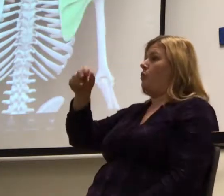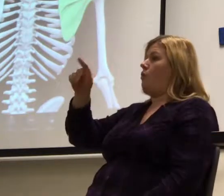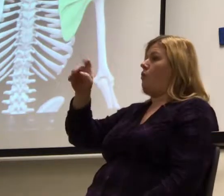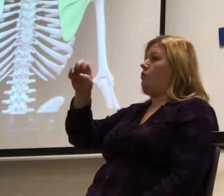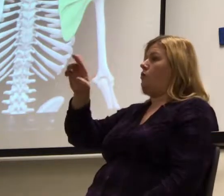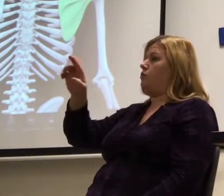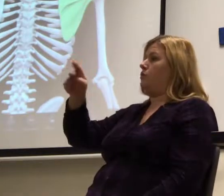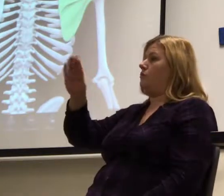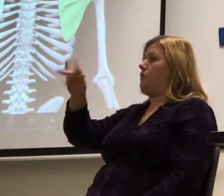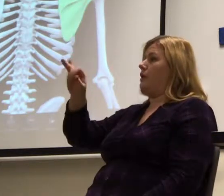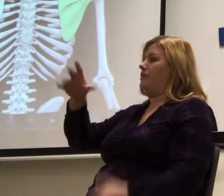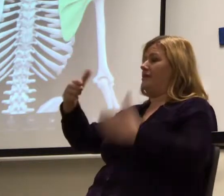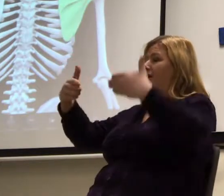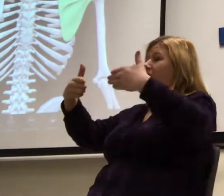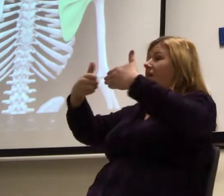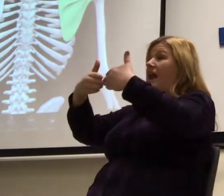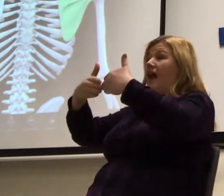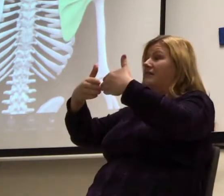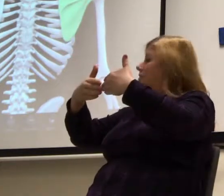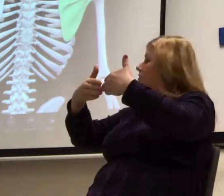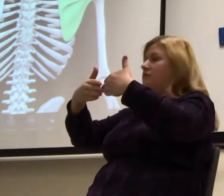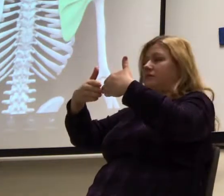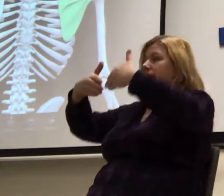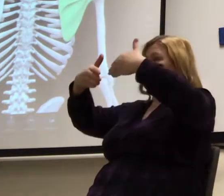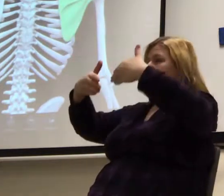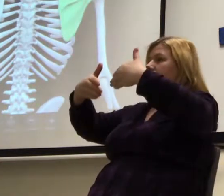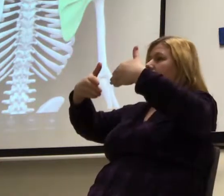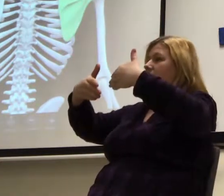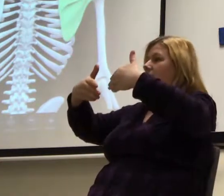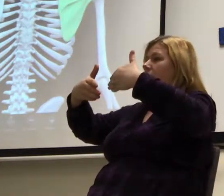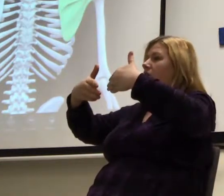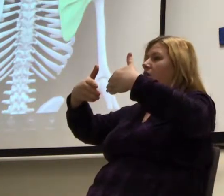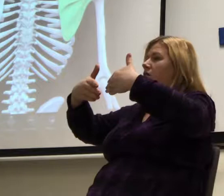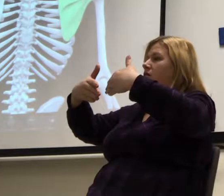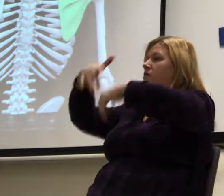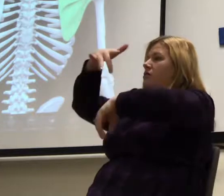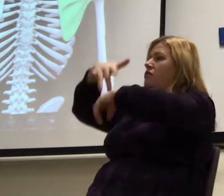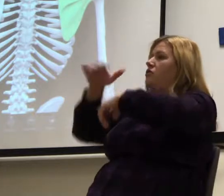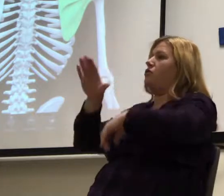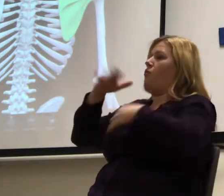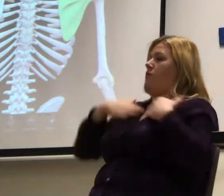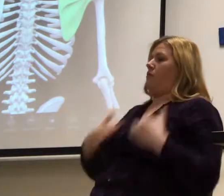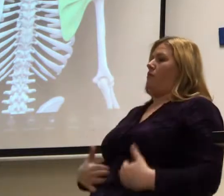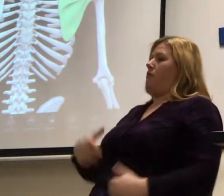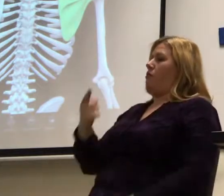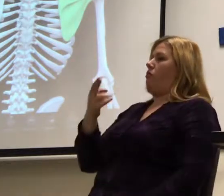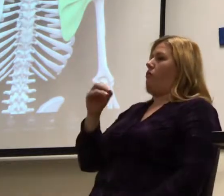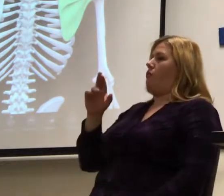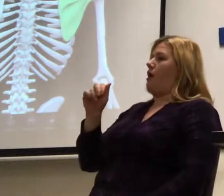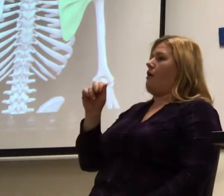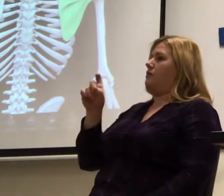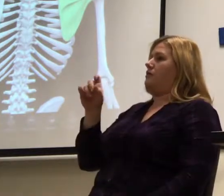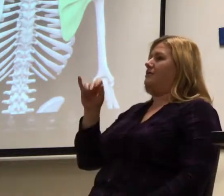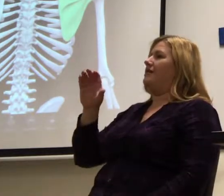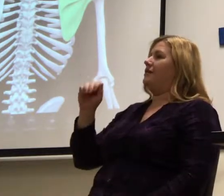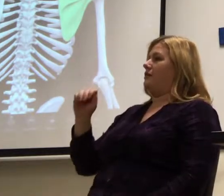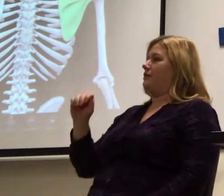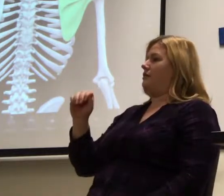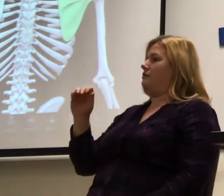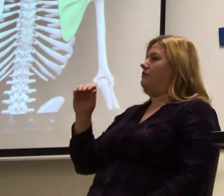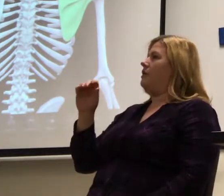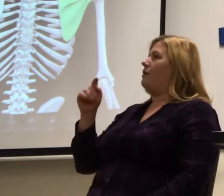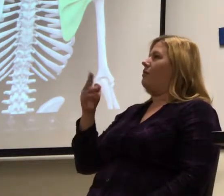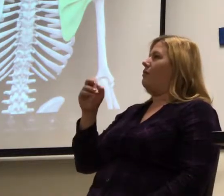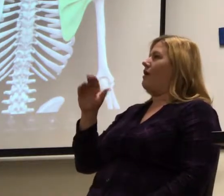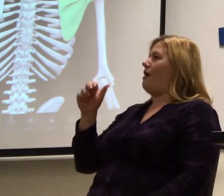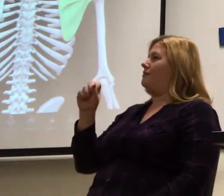well, they don't connect. The shoulder blades rest on your thoracic region, but the shoulder blade on the left doesn't